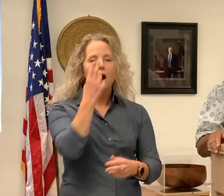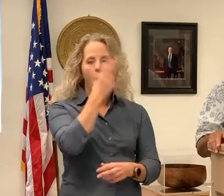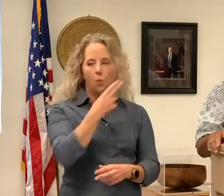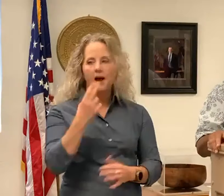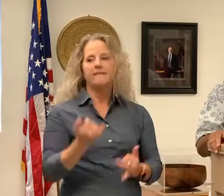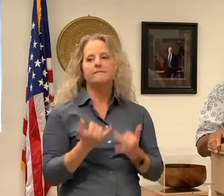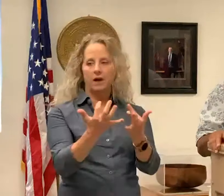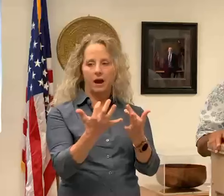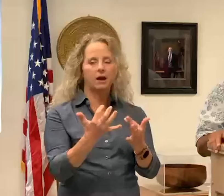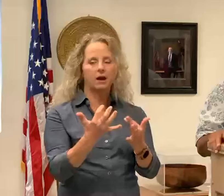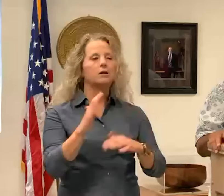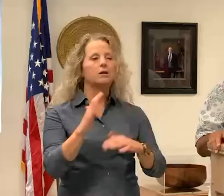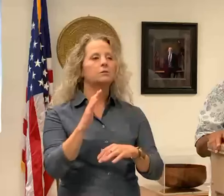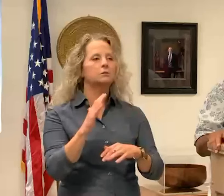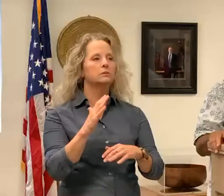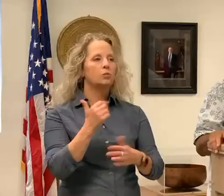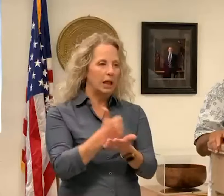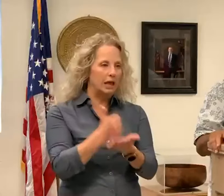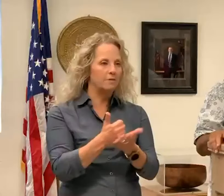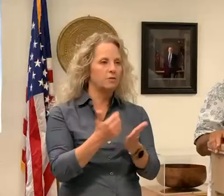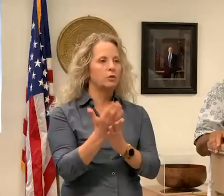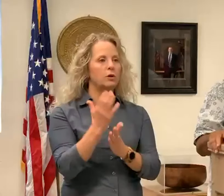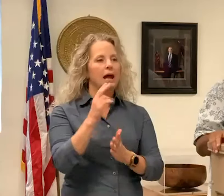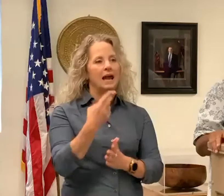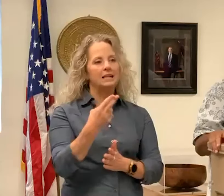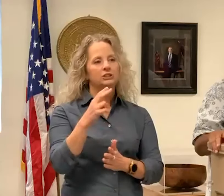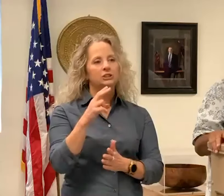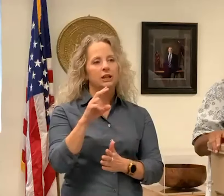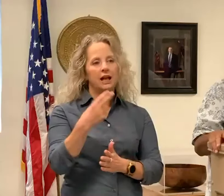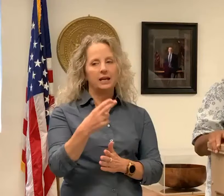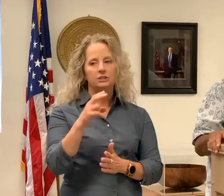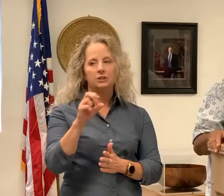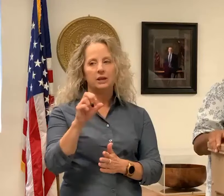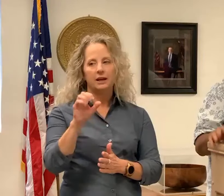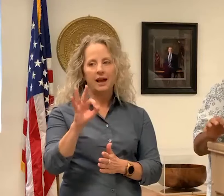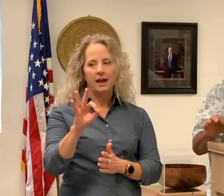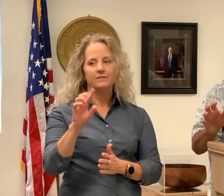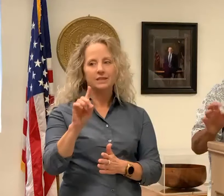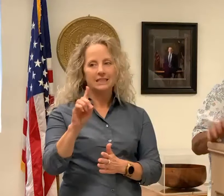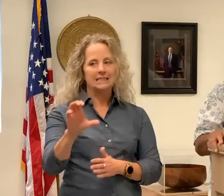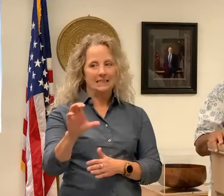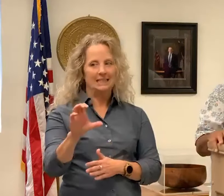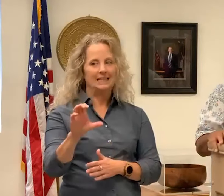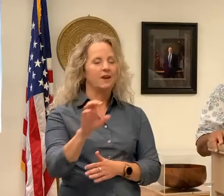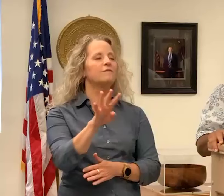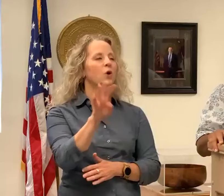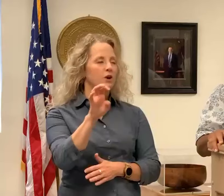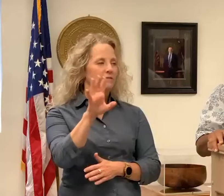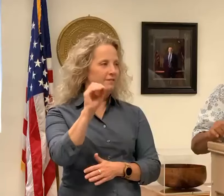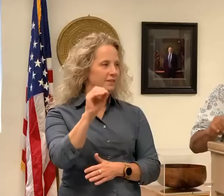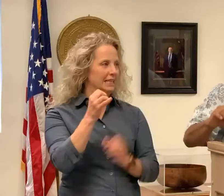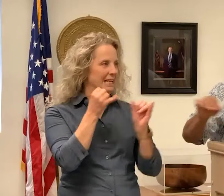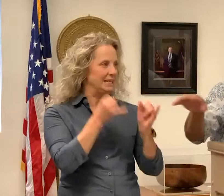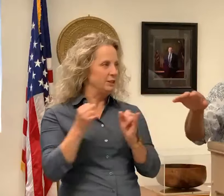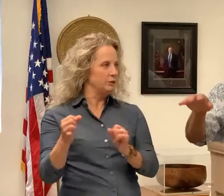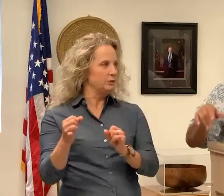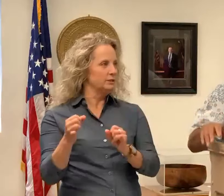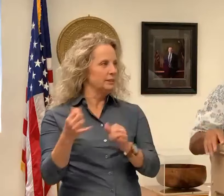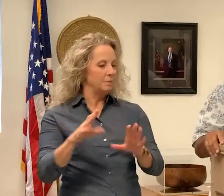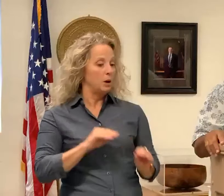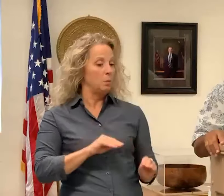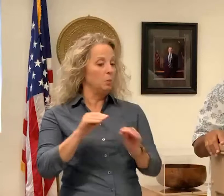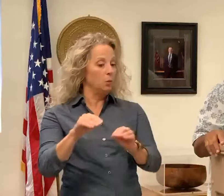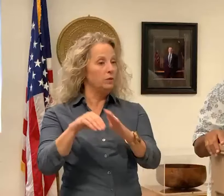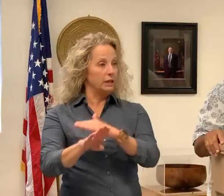Fire Relief Program through HHFDC. The number is almost 450 individuals that have been